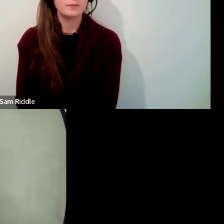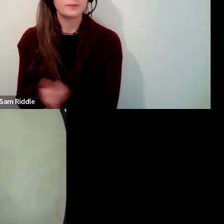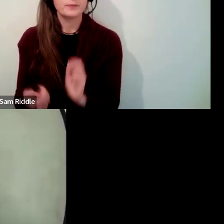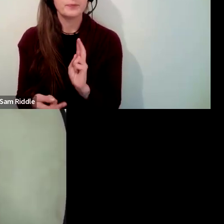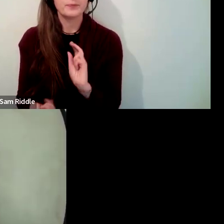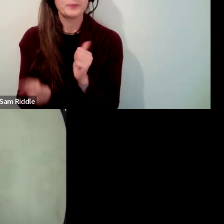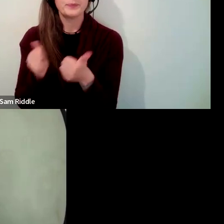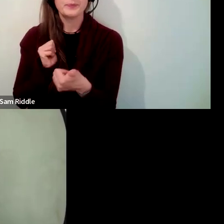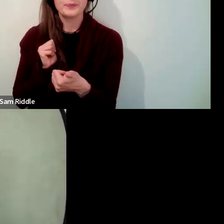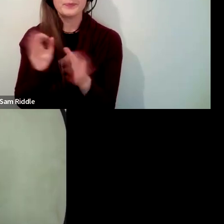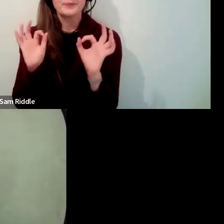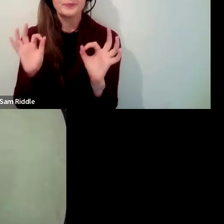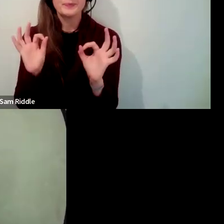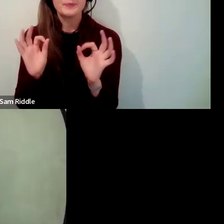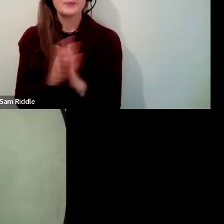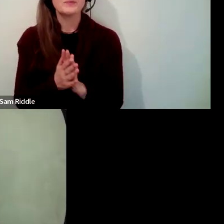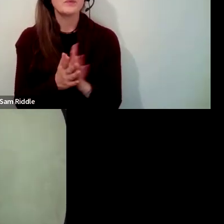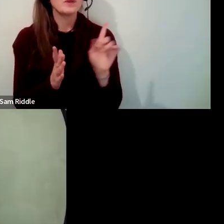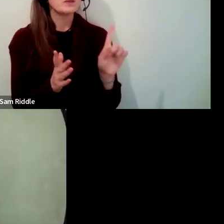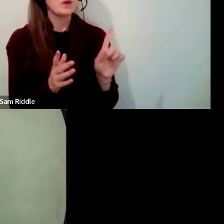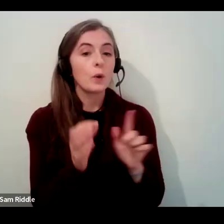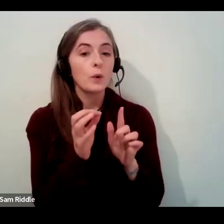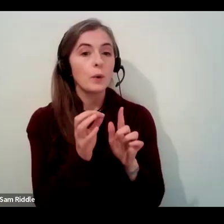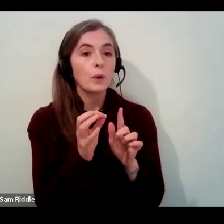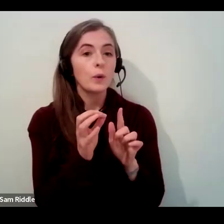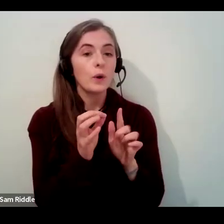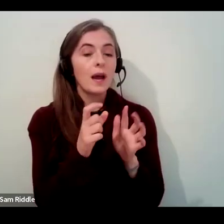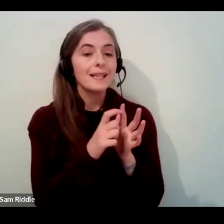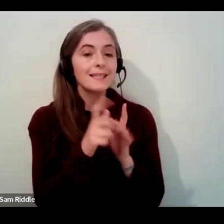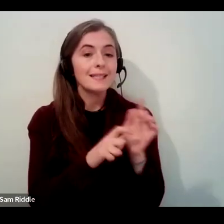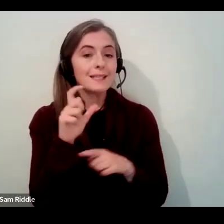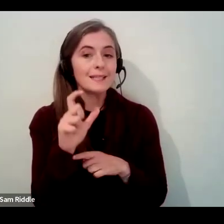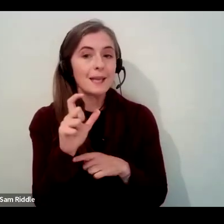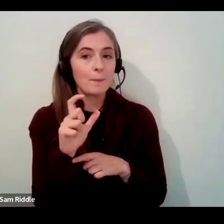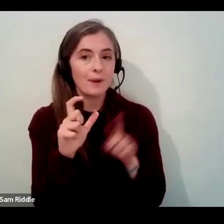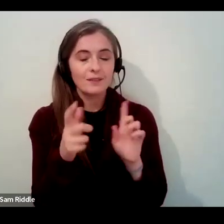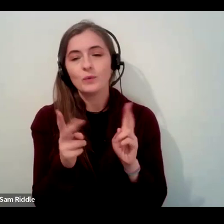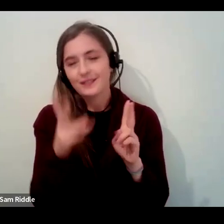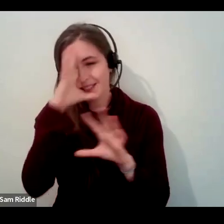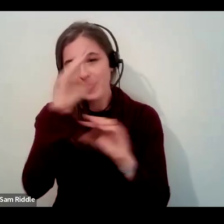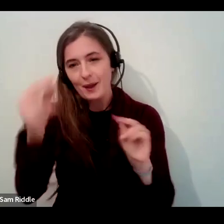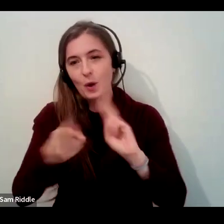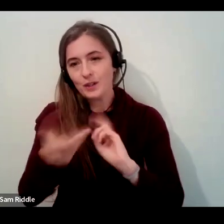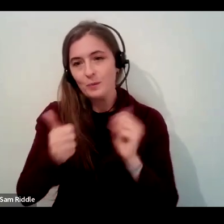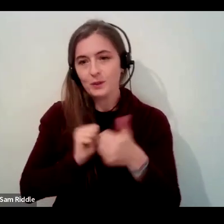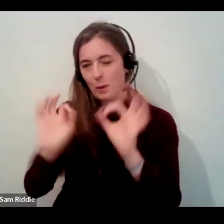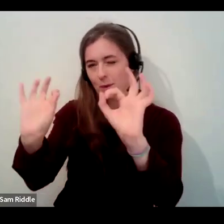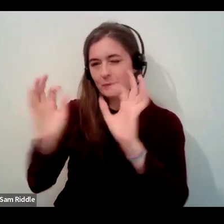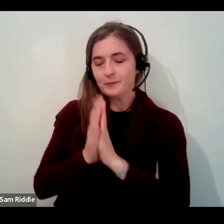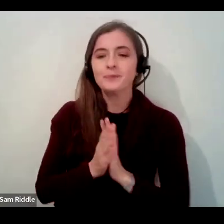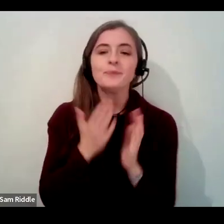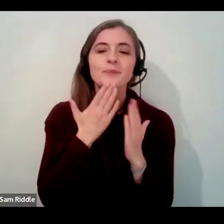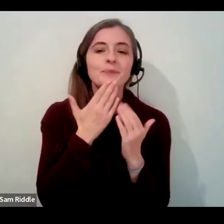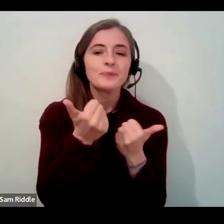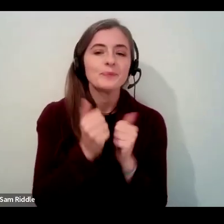Thank you very much. Chair, sorry, DPAC tech support doing an interpreter swap now. Great. Okay, thank you very much